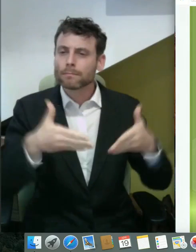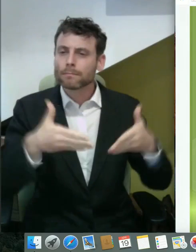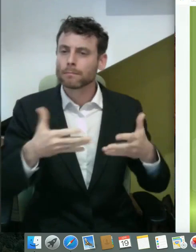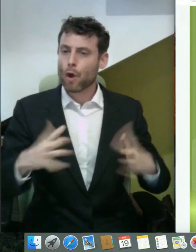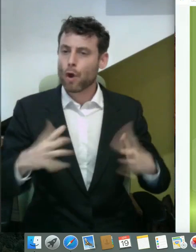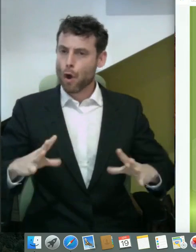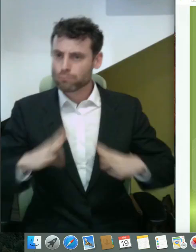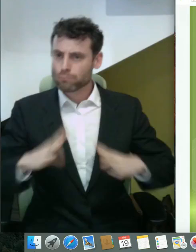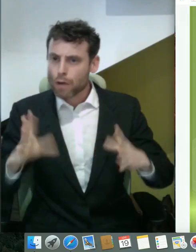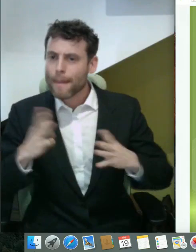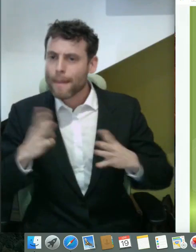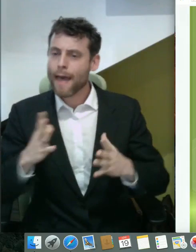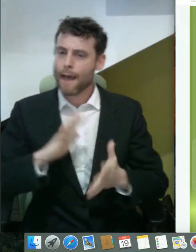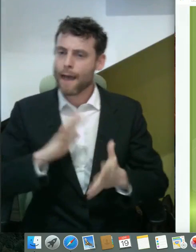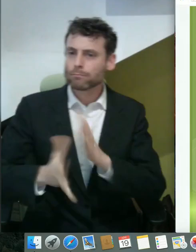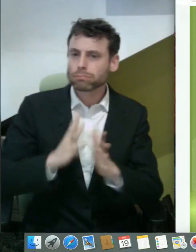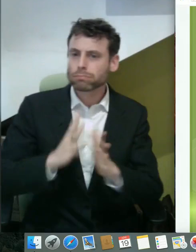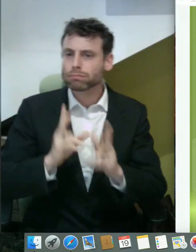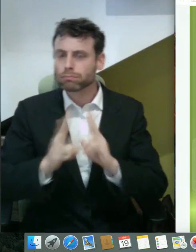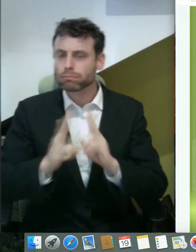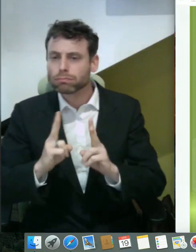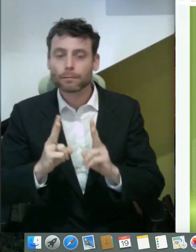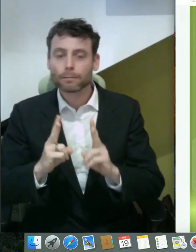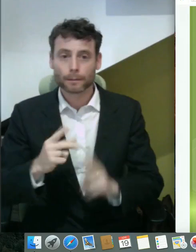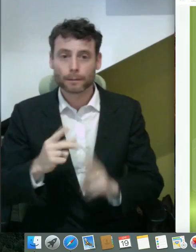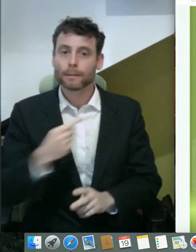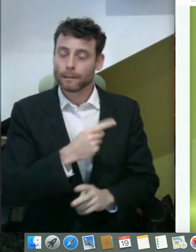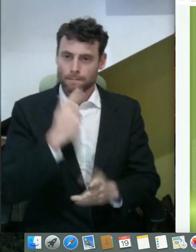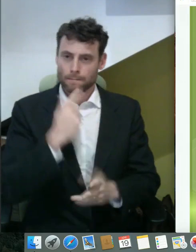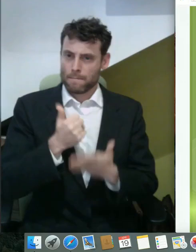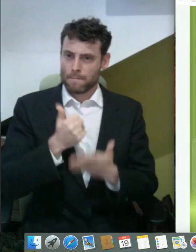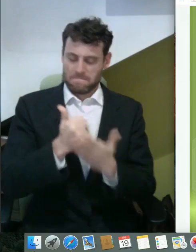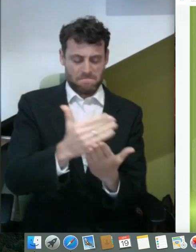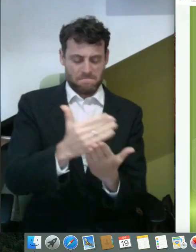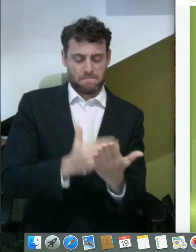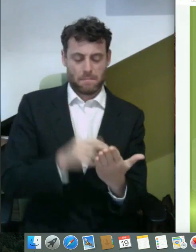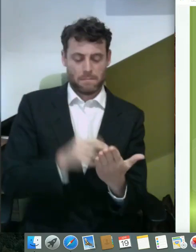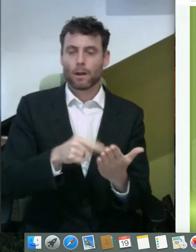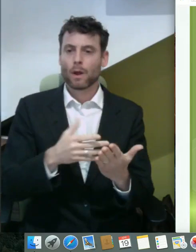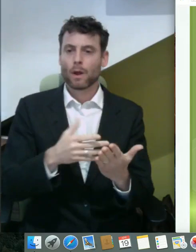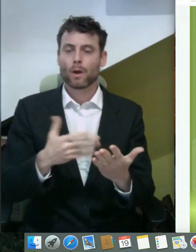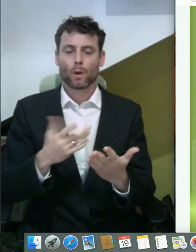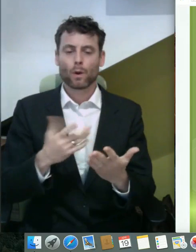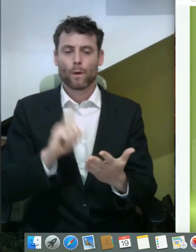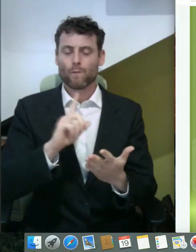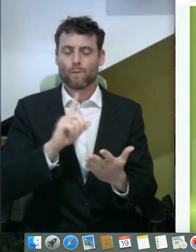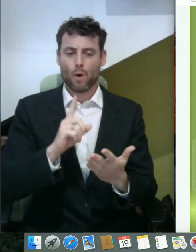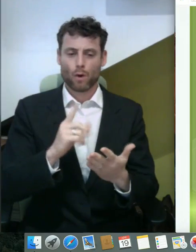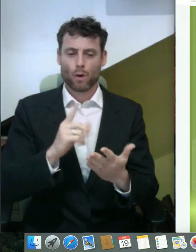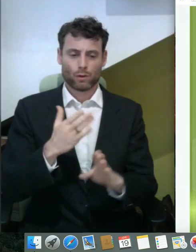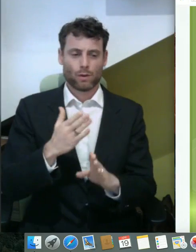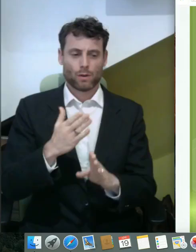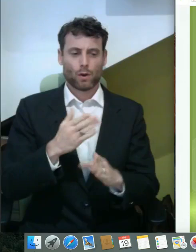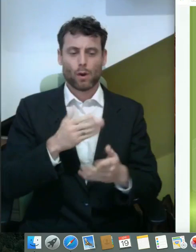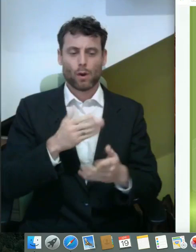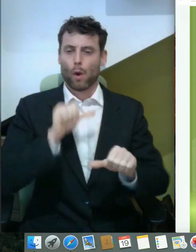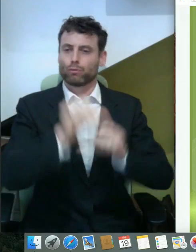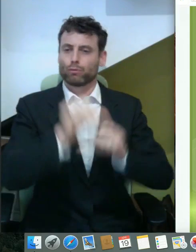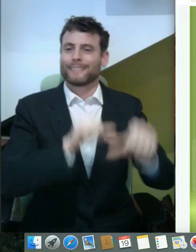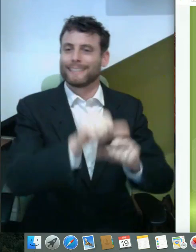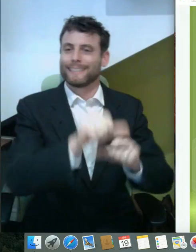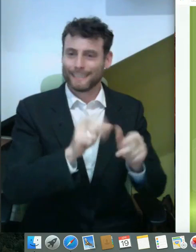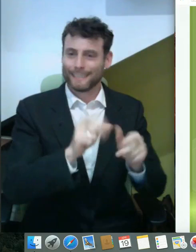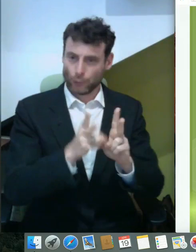suggesting that the interpreting team, specifically proceedings interpreters, should have sight of case files